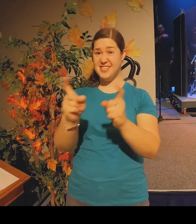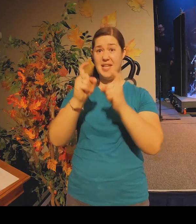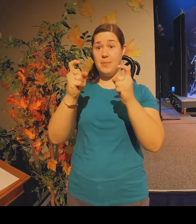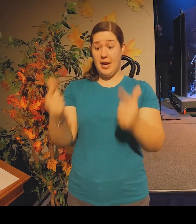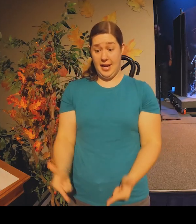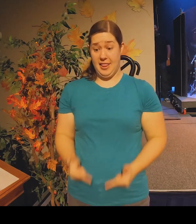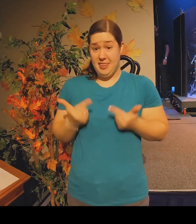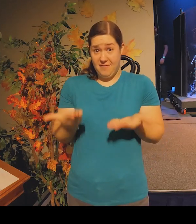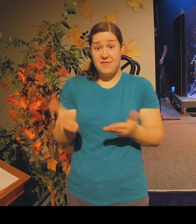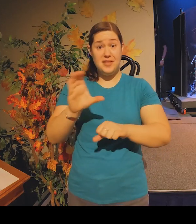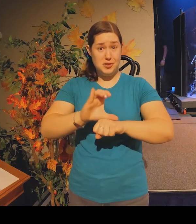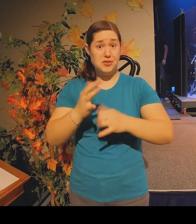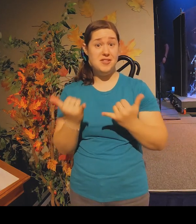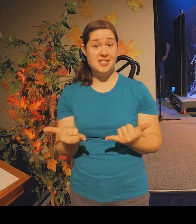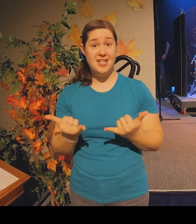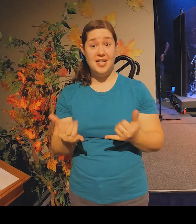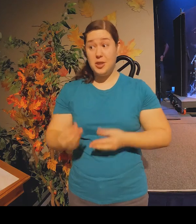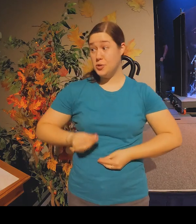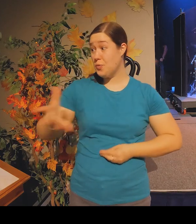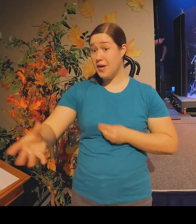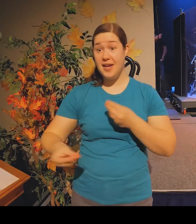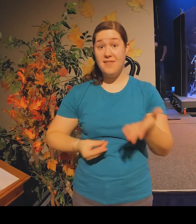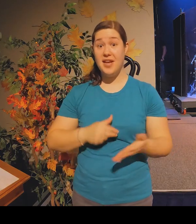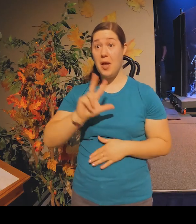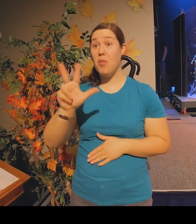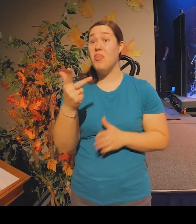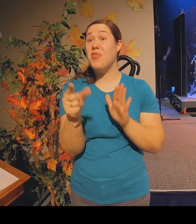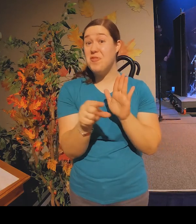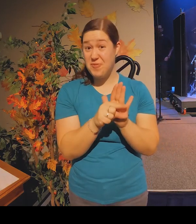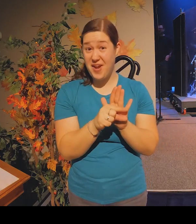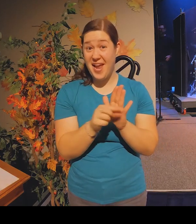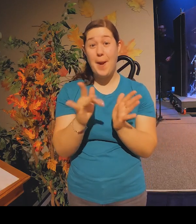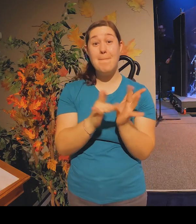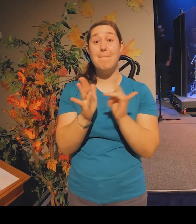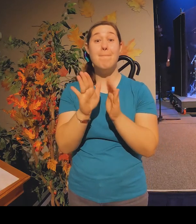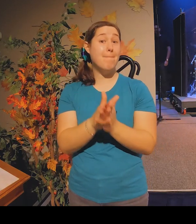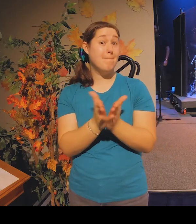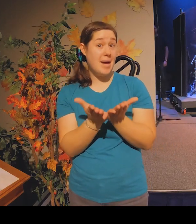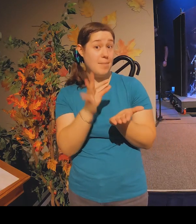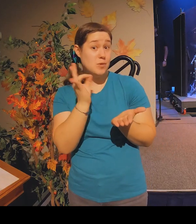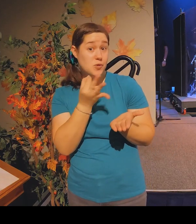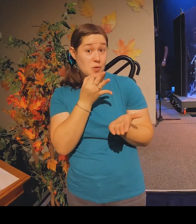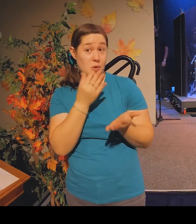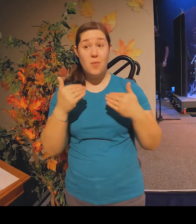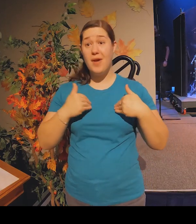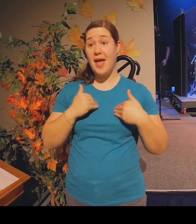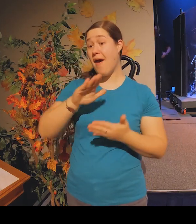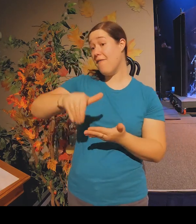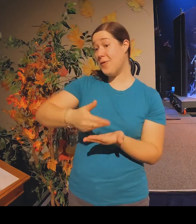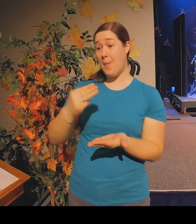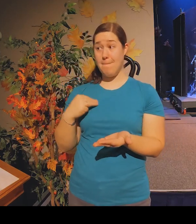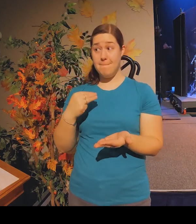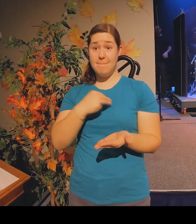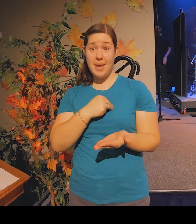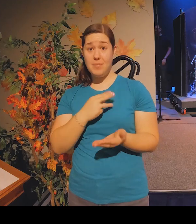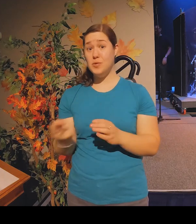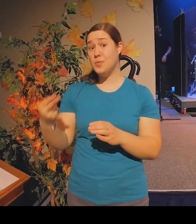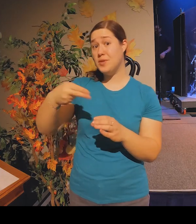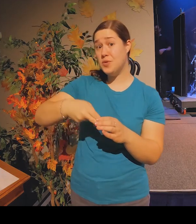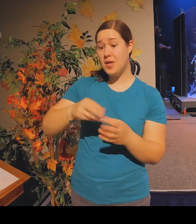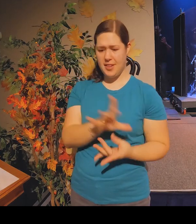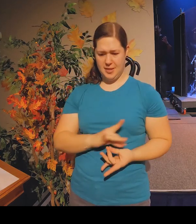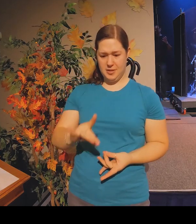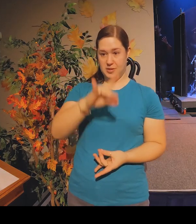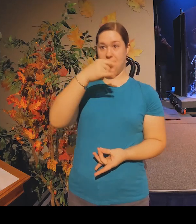today. We're giving away third grade Bibles in a moment, and we got new members who will be joining. The Spirit of God